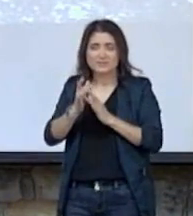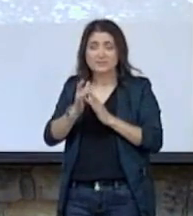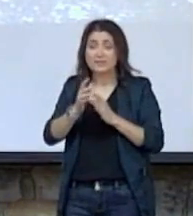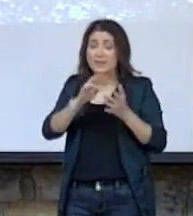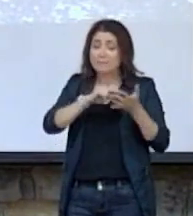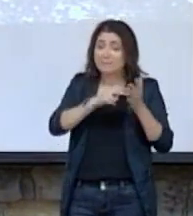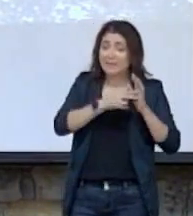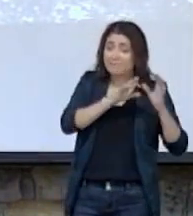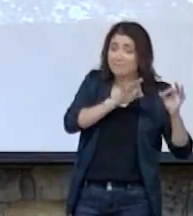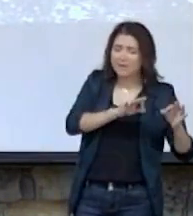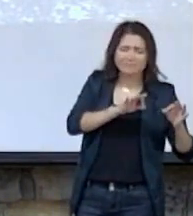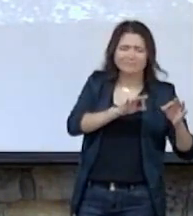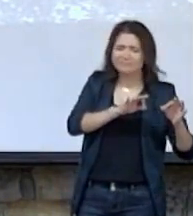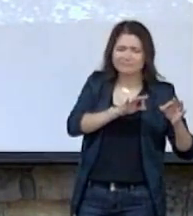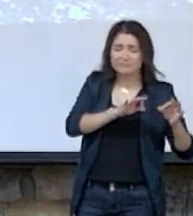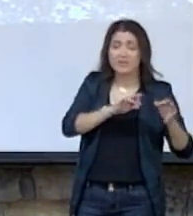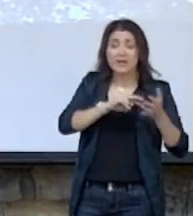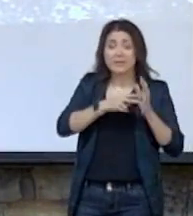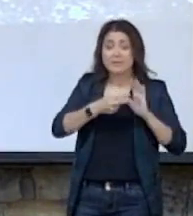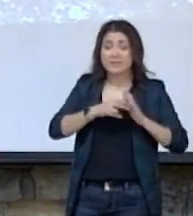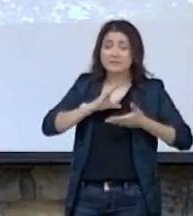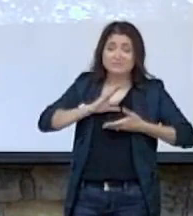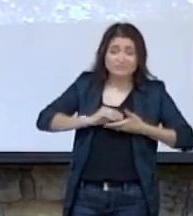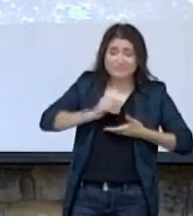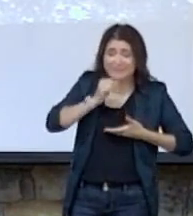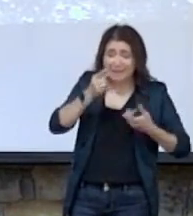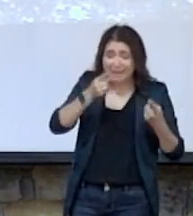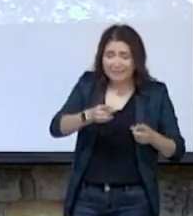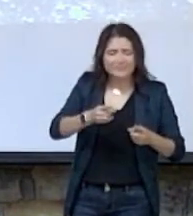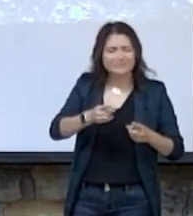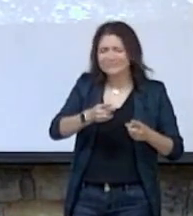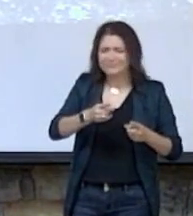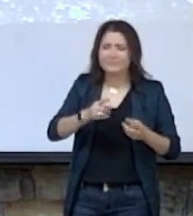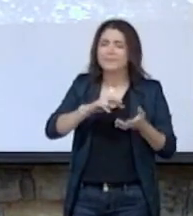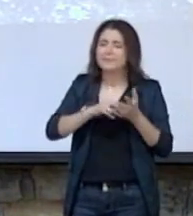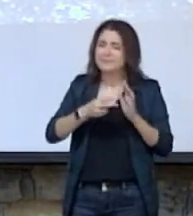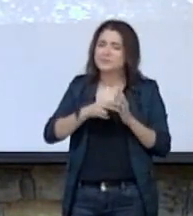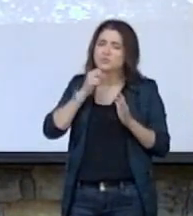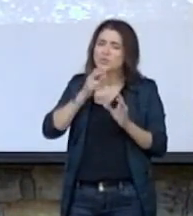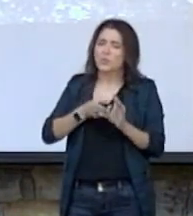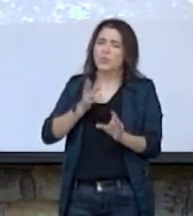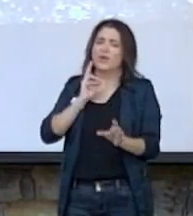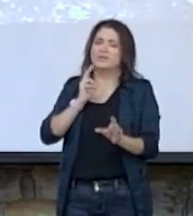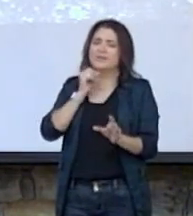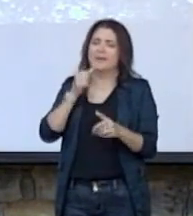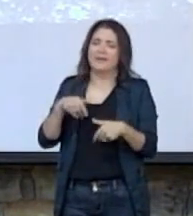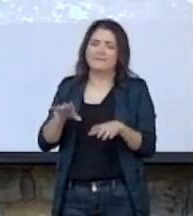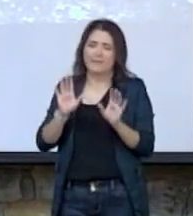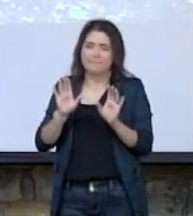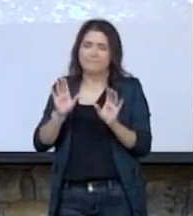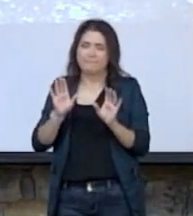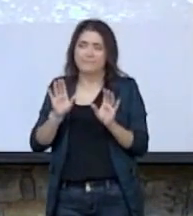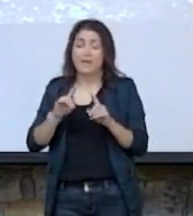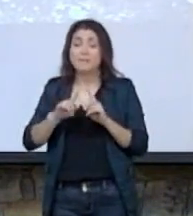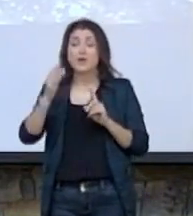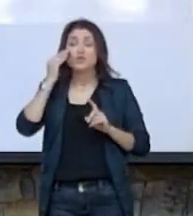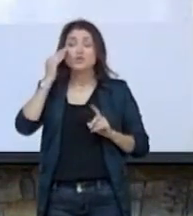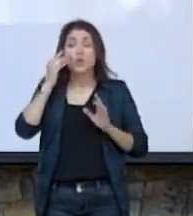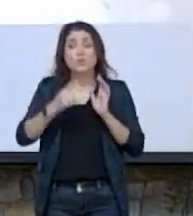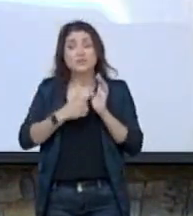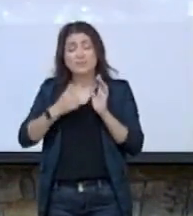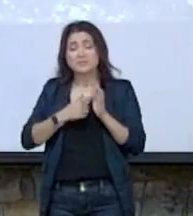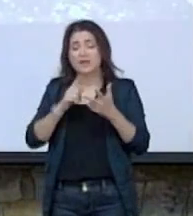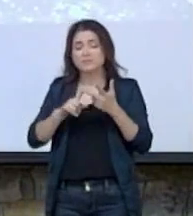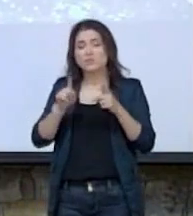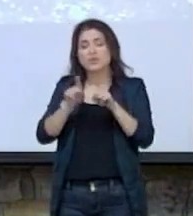perfect. It doesn't mean that we don't get discouraged. It just means that we don't quit and we don't give up. But you know, sometimes we also need